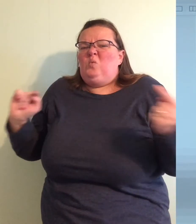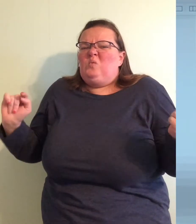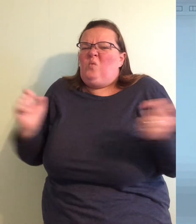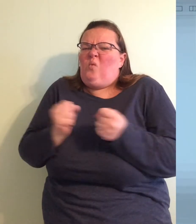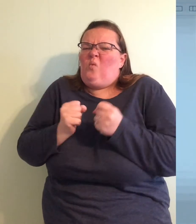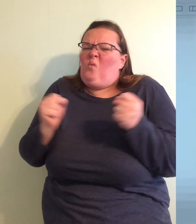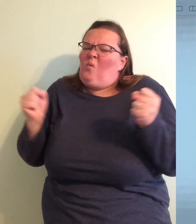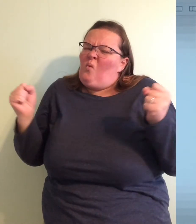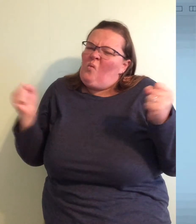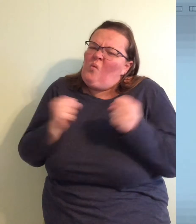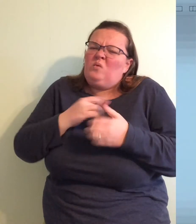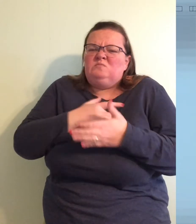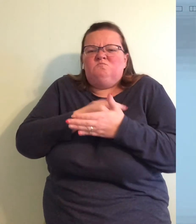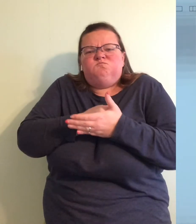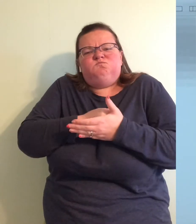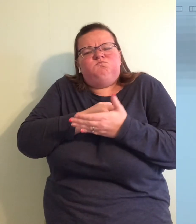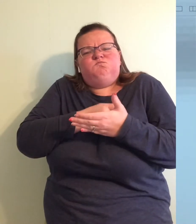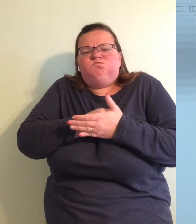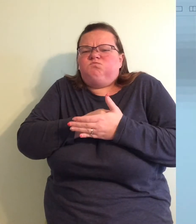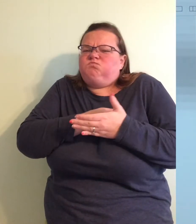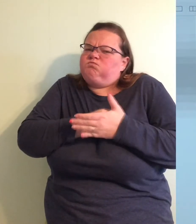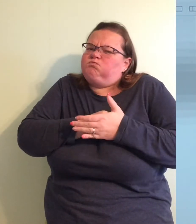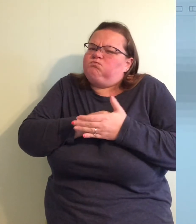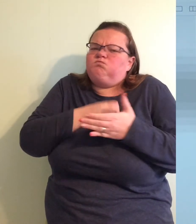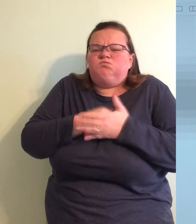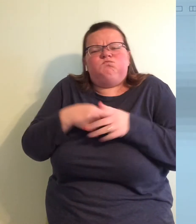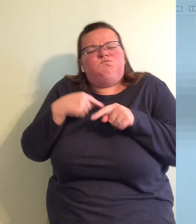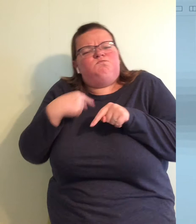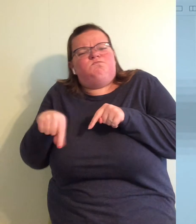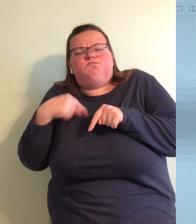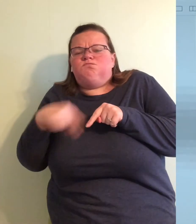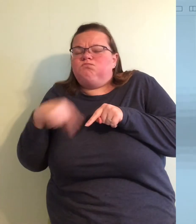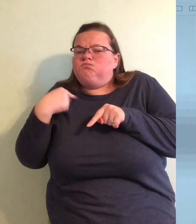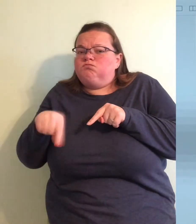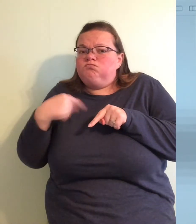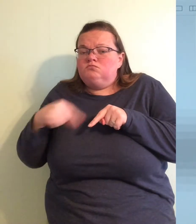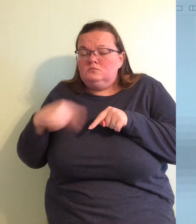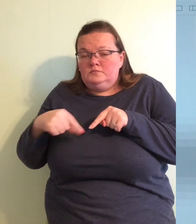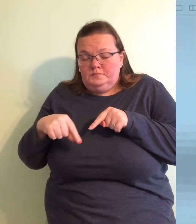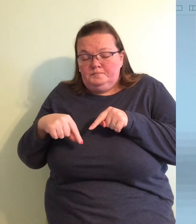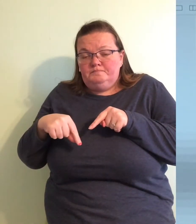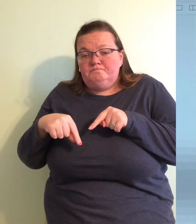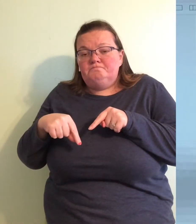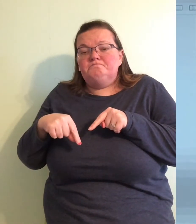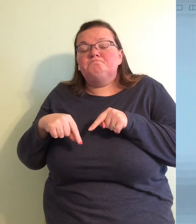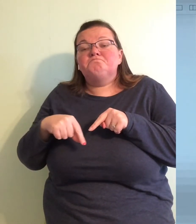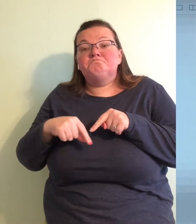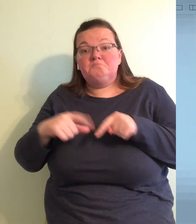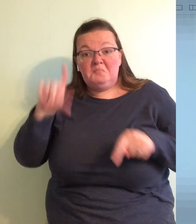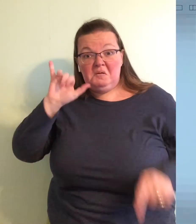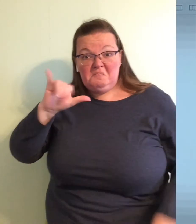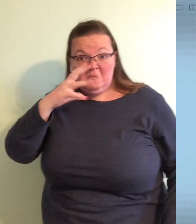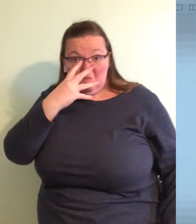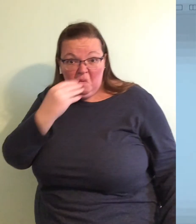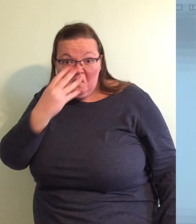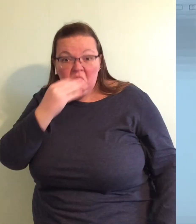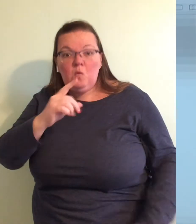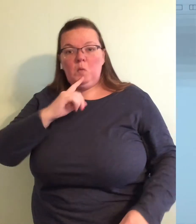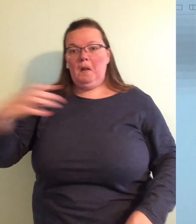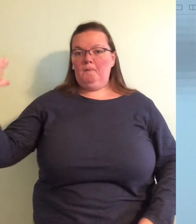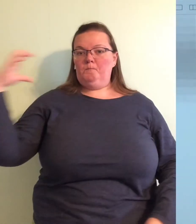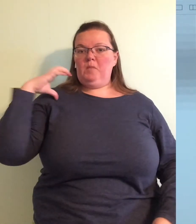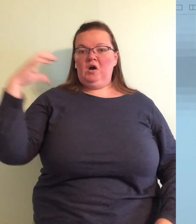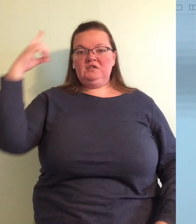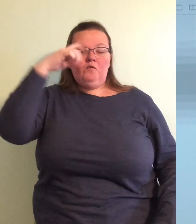fingers aching with cold, his heart pounding in his chest. And presently the gray wolf, Mortigrim, the chief of the witches'